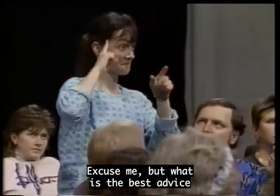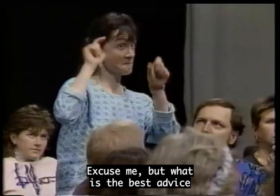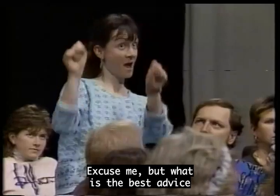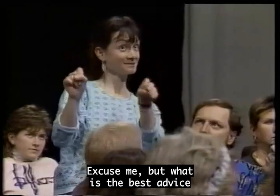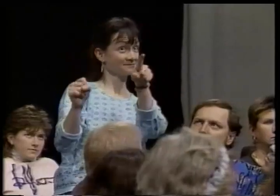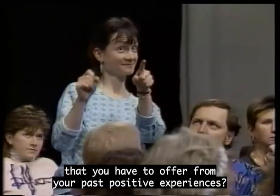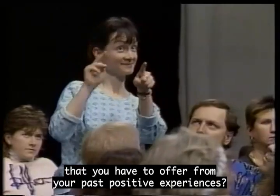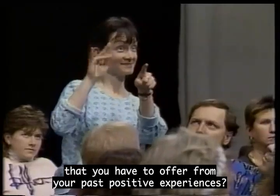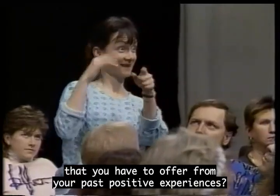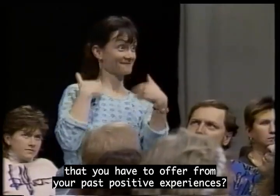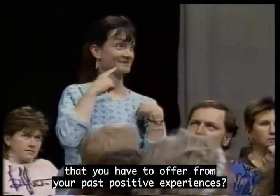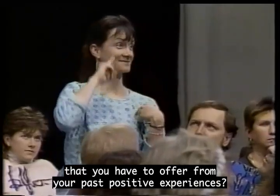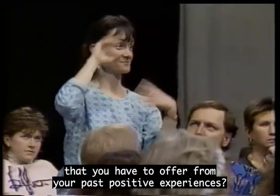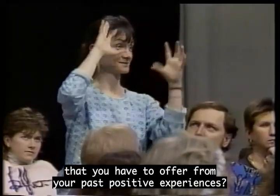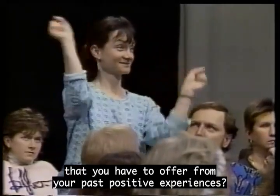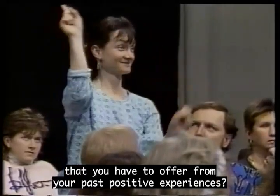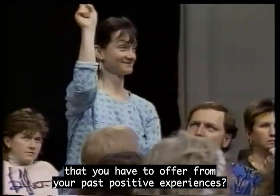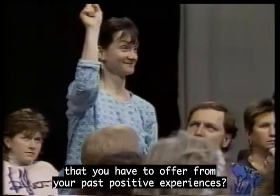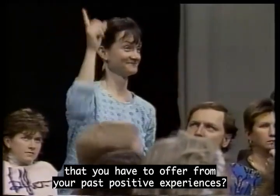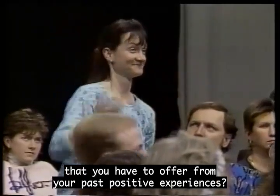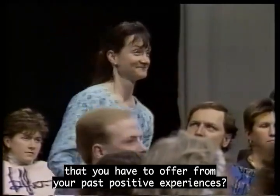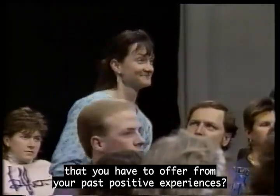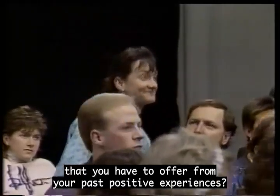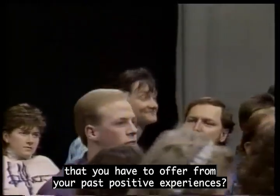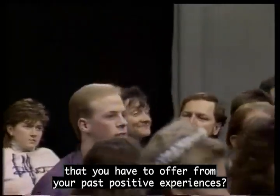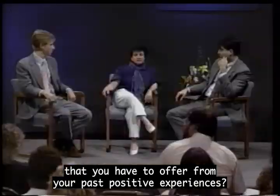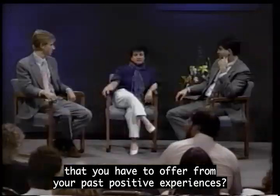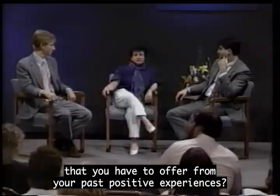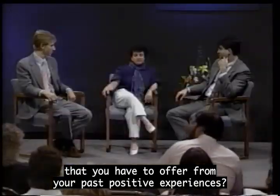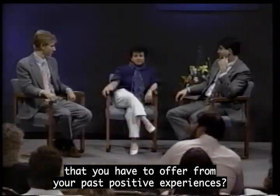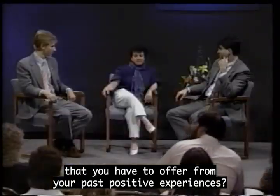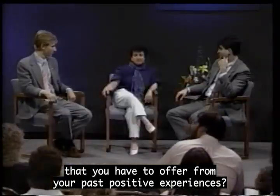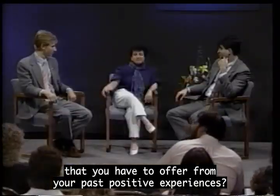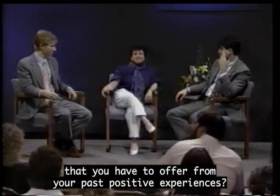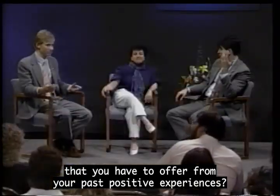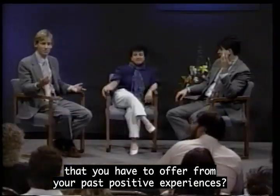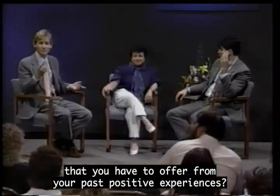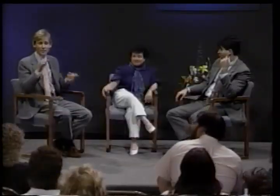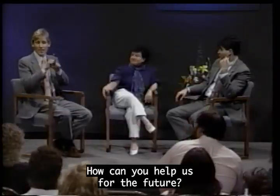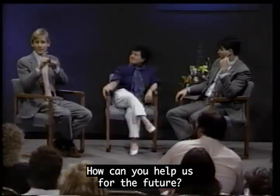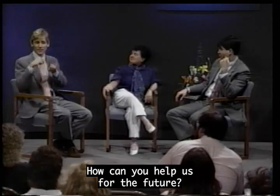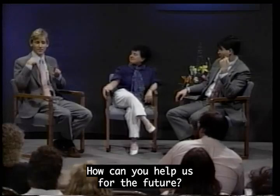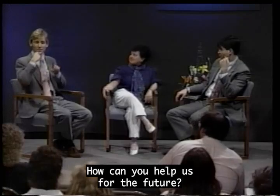your past positive experiences? How can you help us for the future?